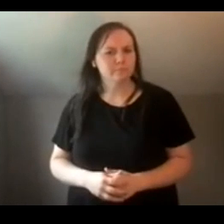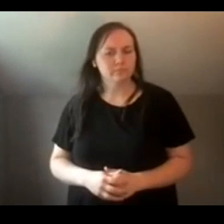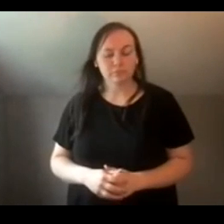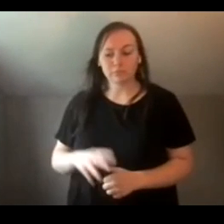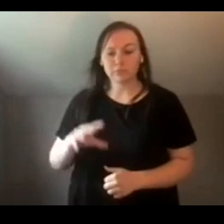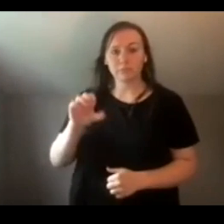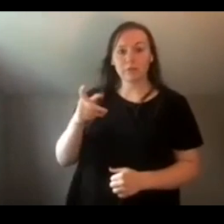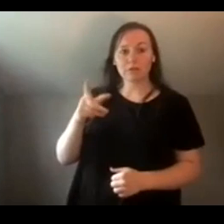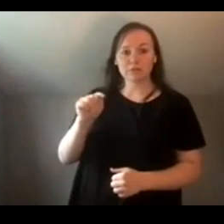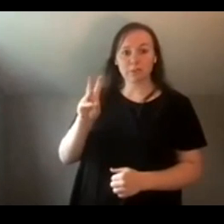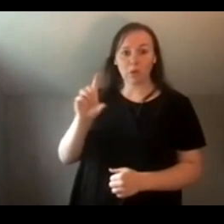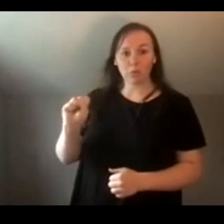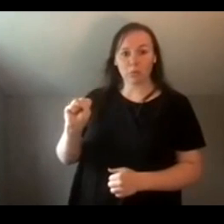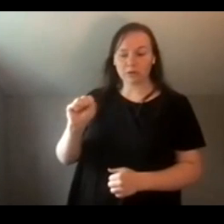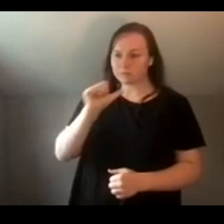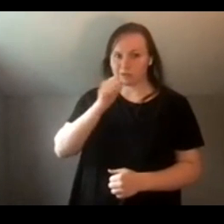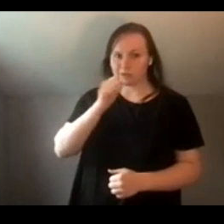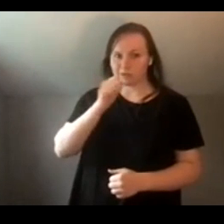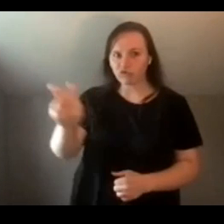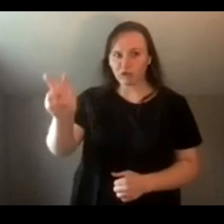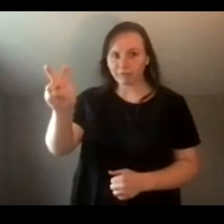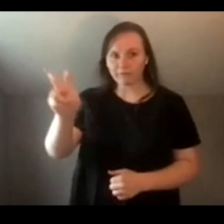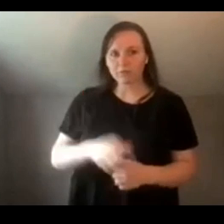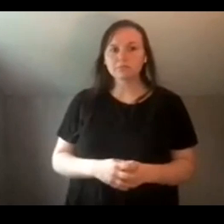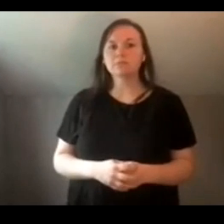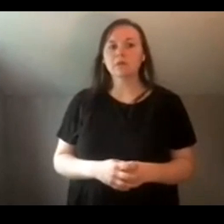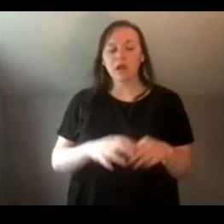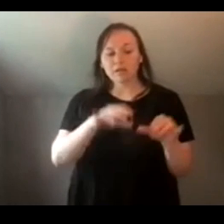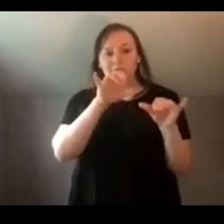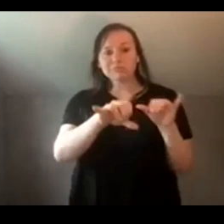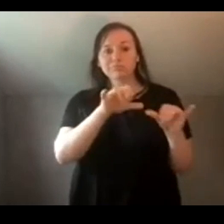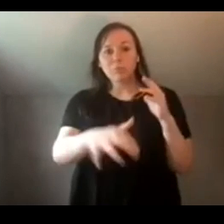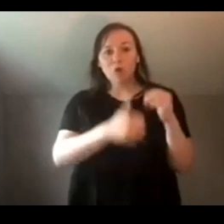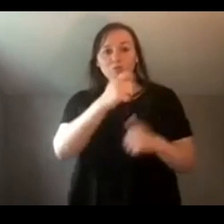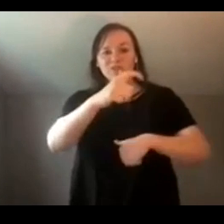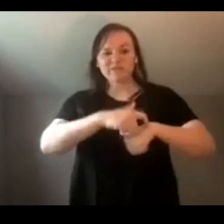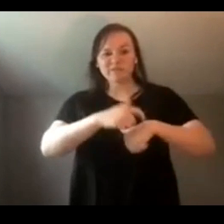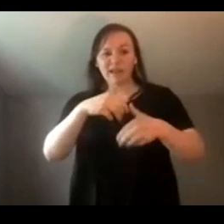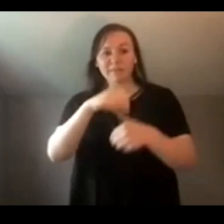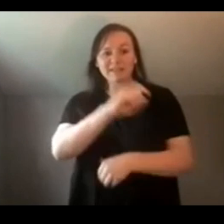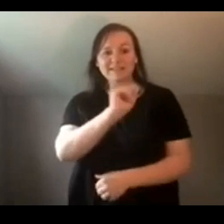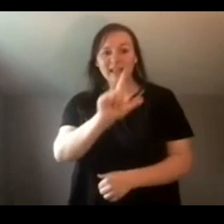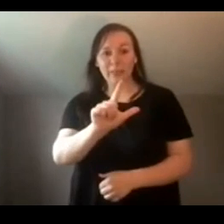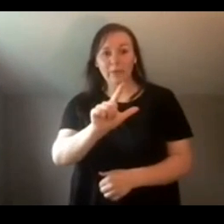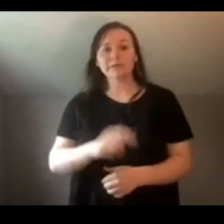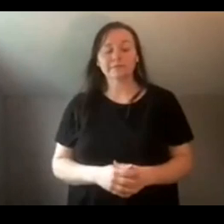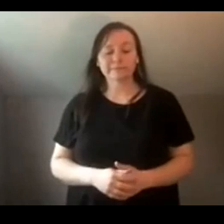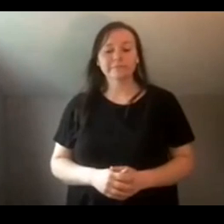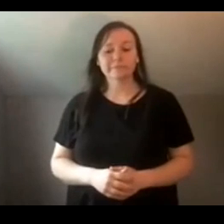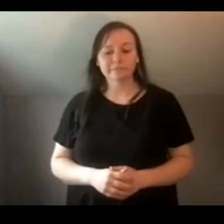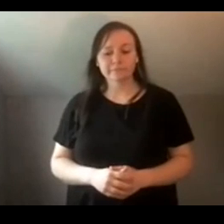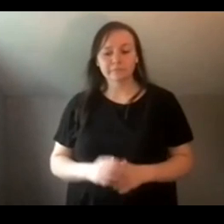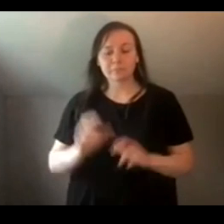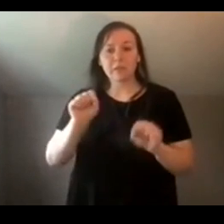Spottswood was not transferred, and he spent most of his time in St. Louis. We can